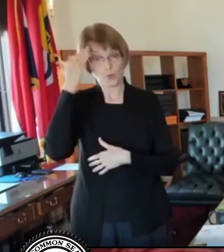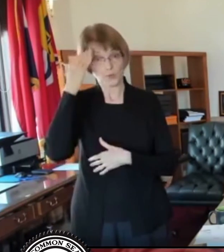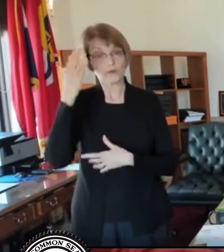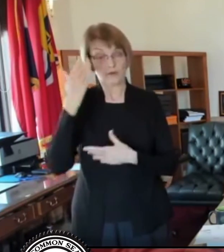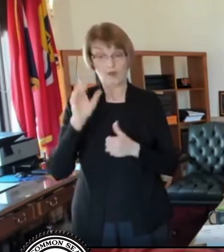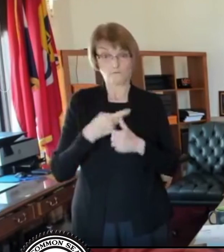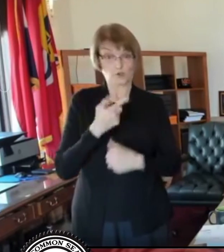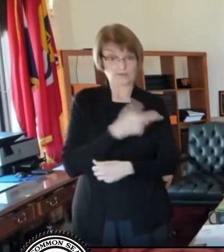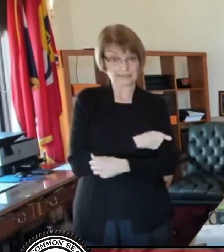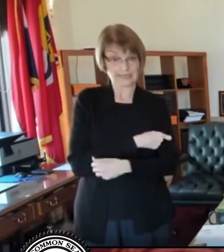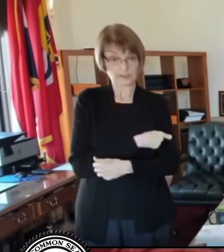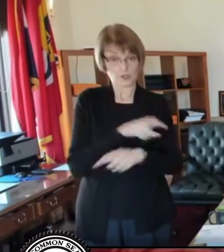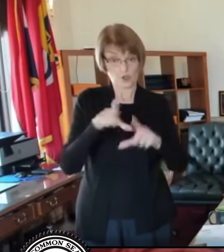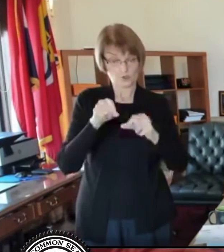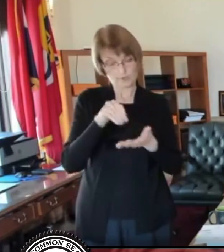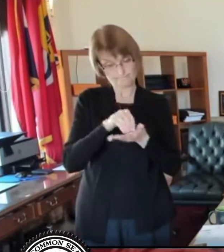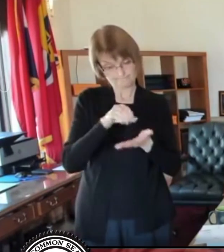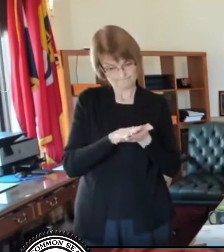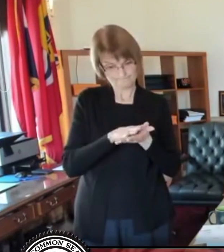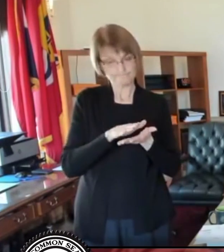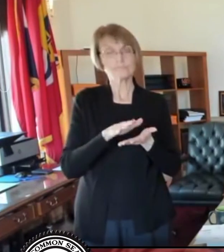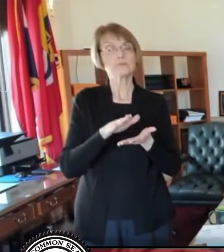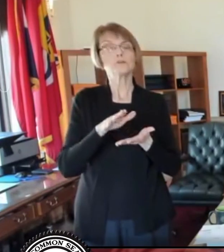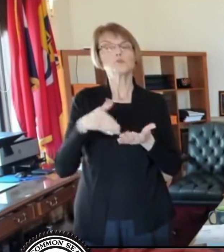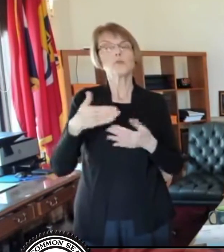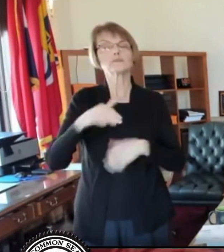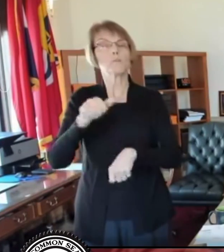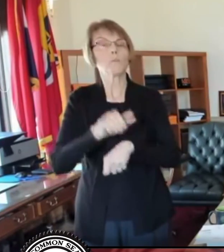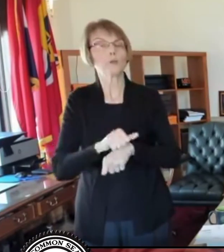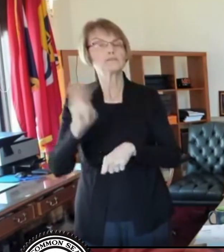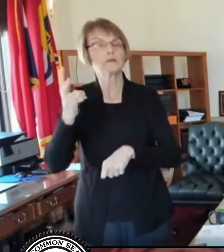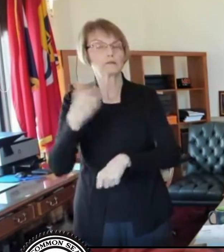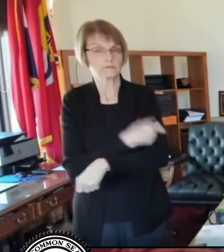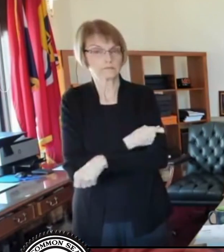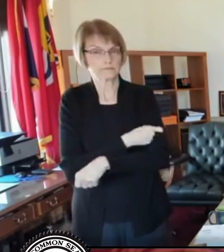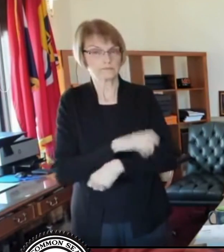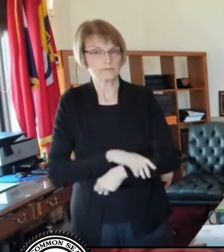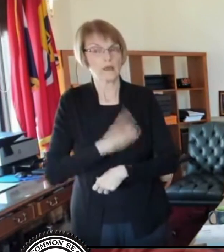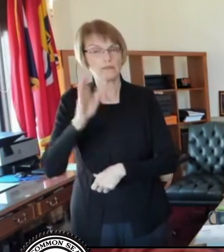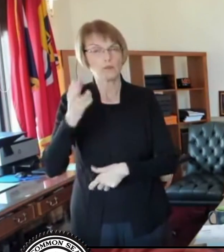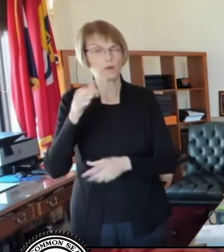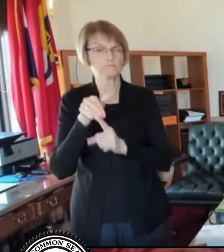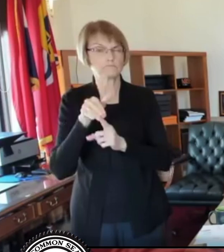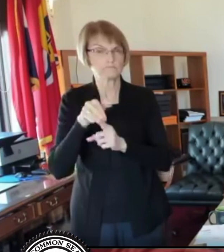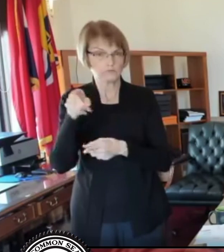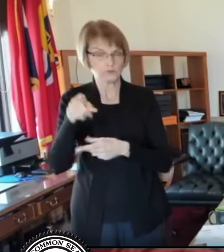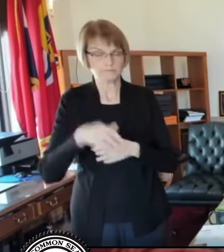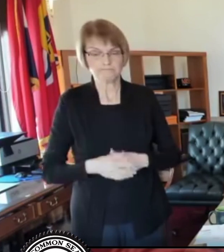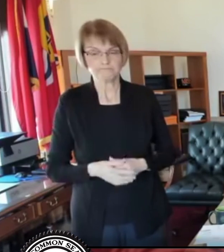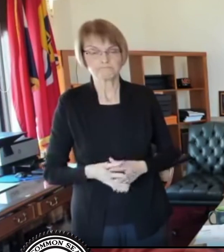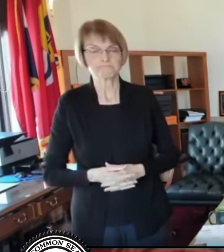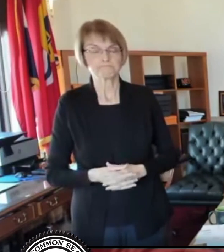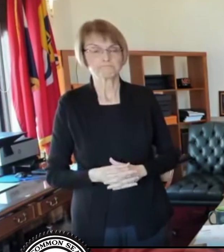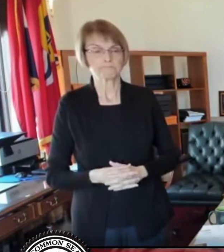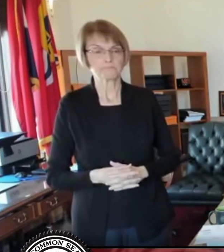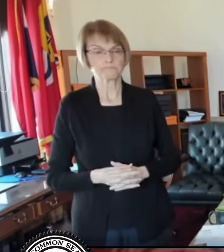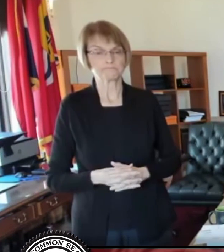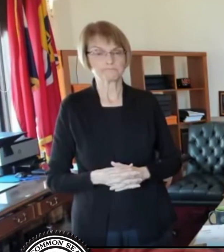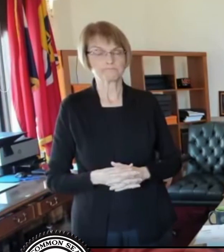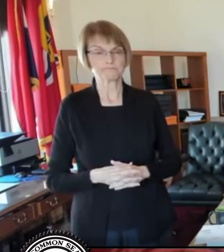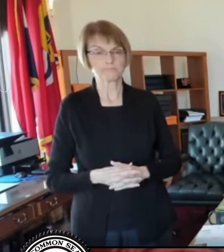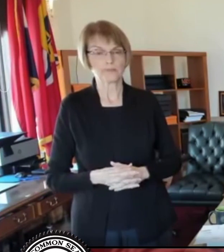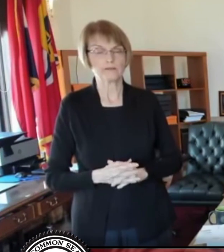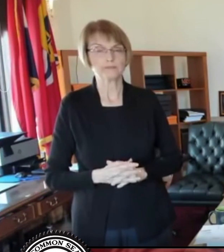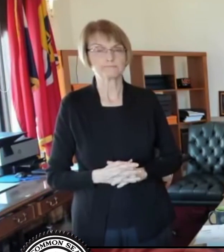it tells you when your second vaccination is due. So you'll get notified of that and where it will